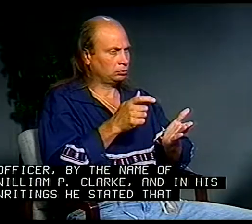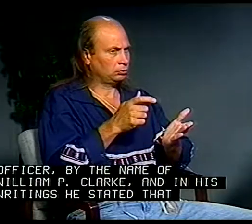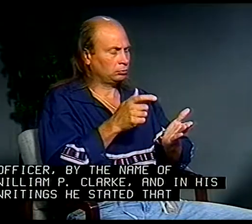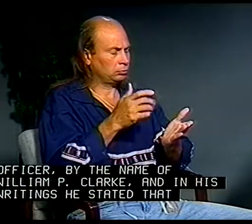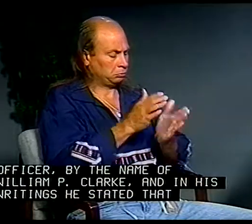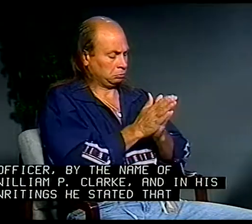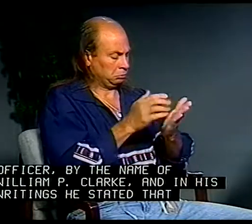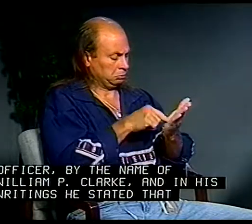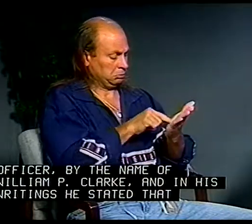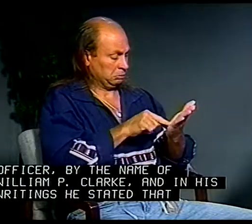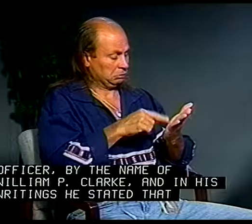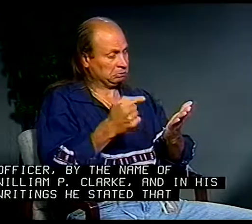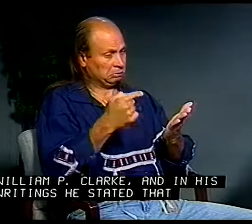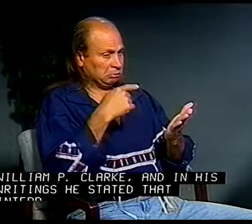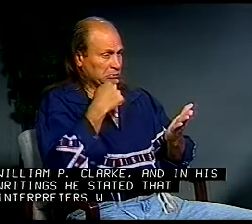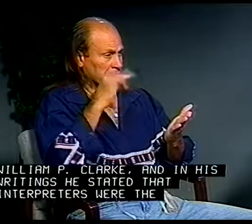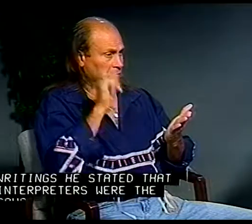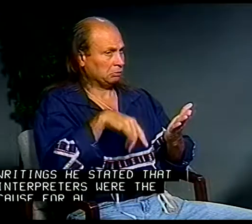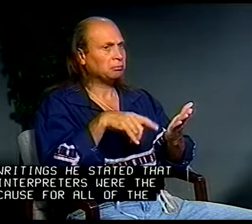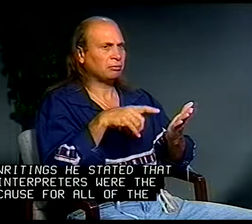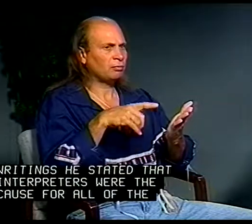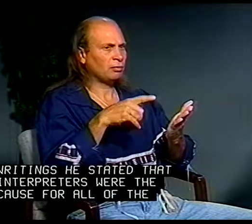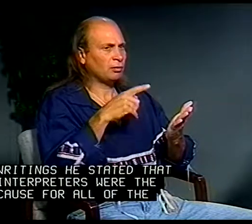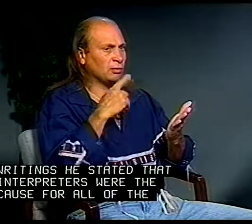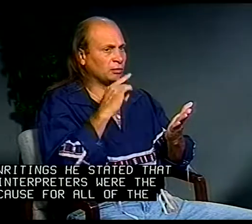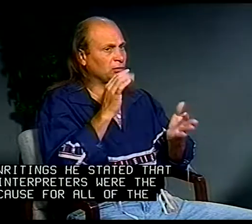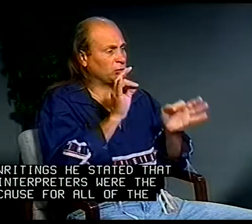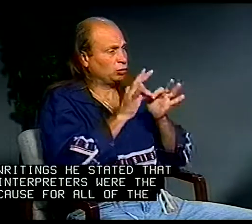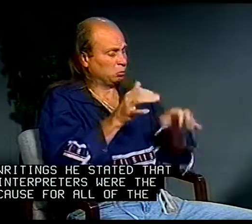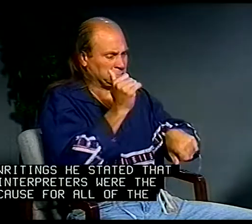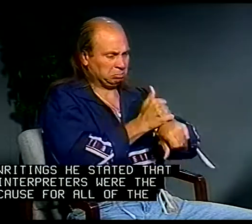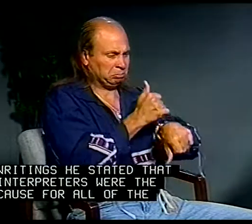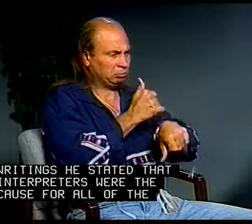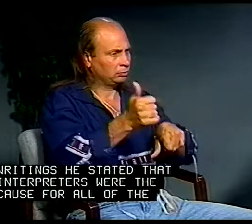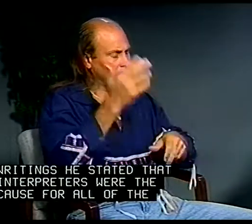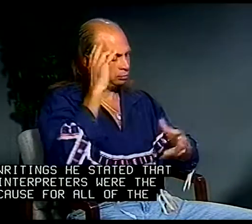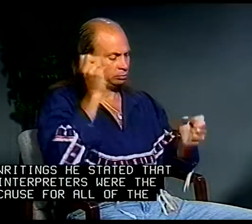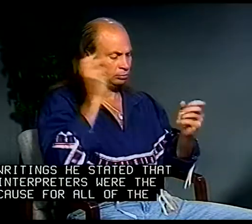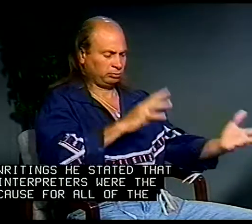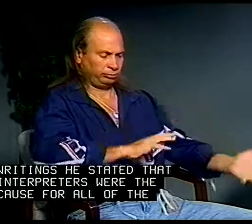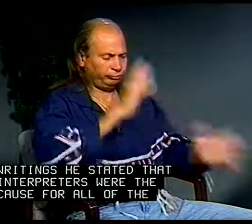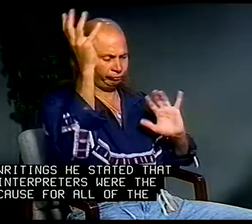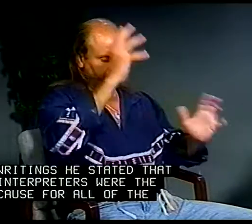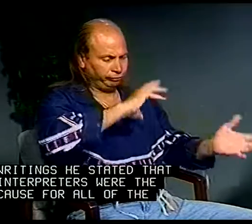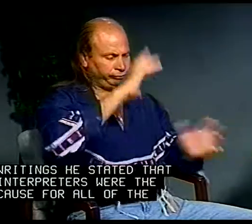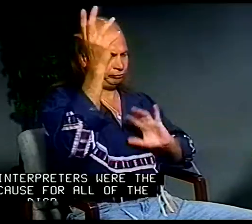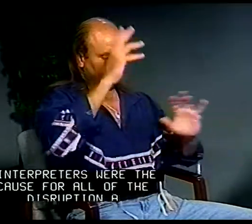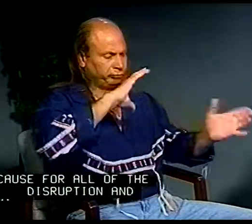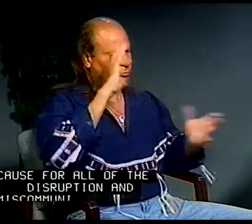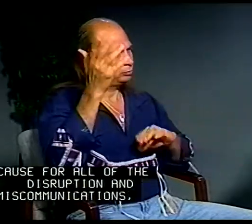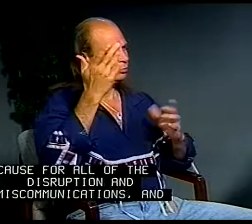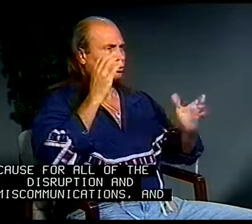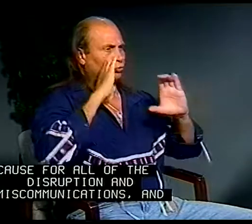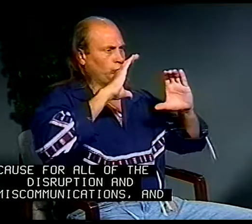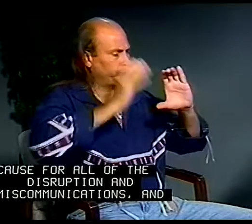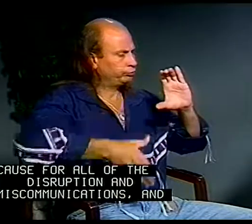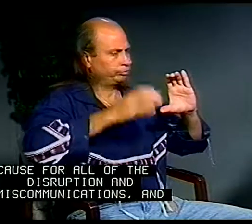P. Clark. And in his writings, he stated that interpreters